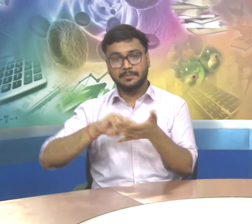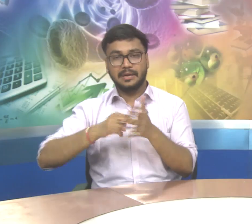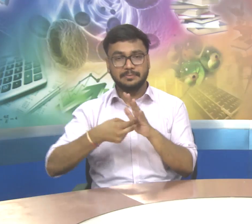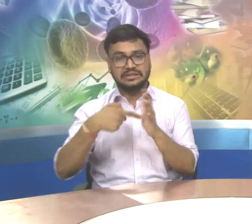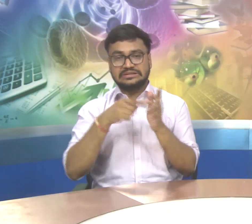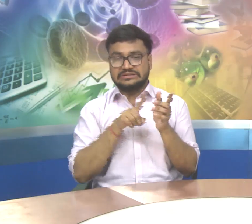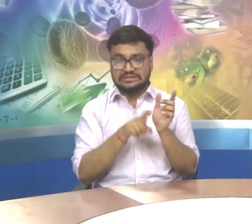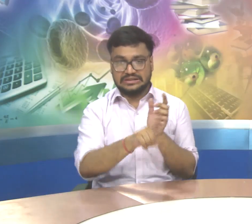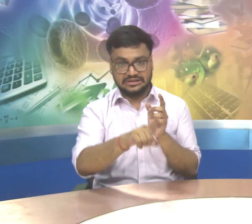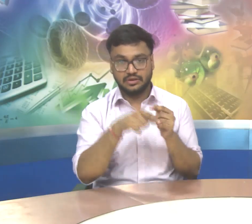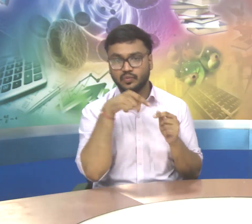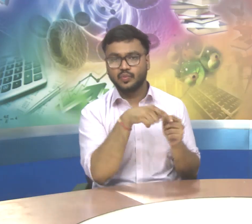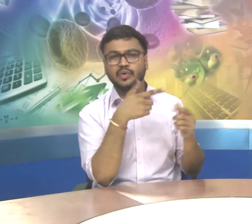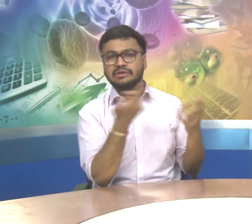Microorganisms are very small